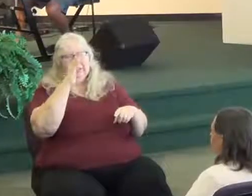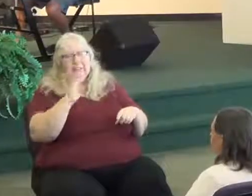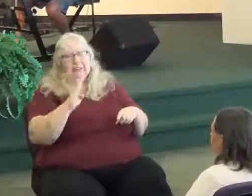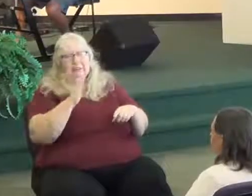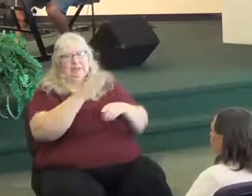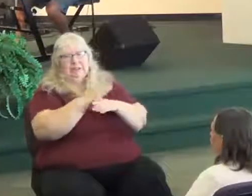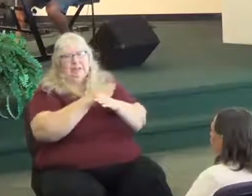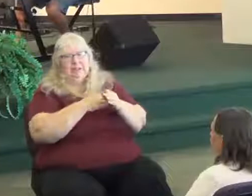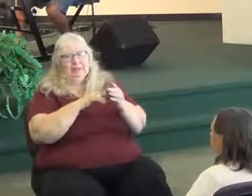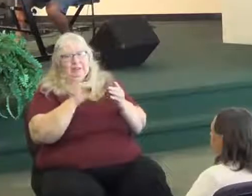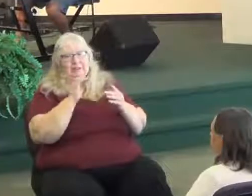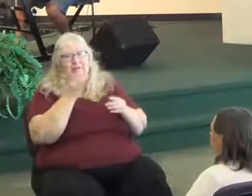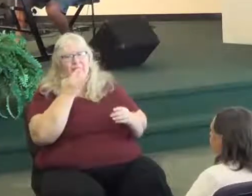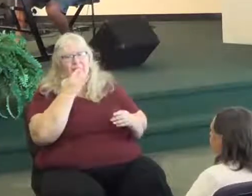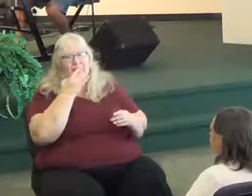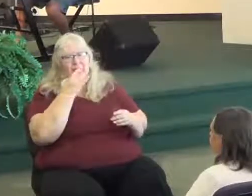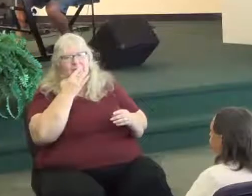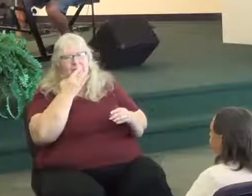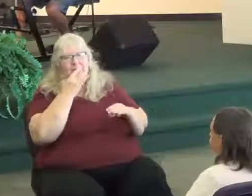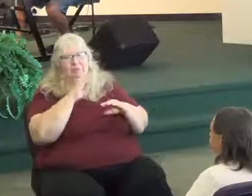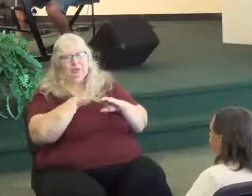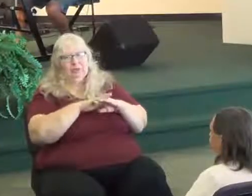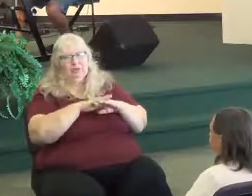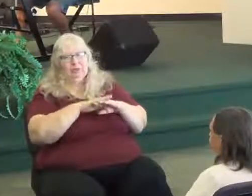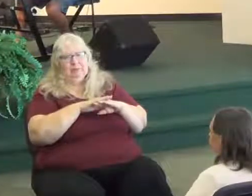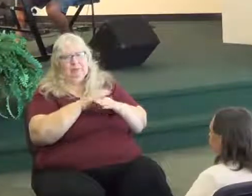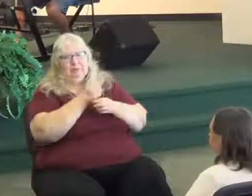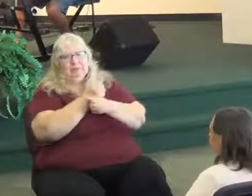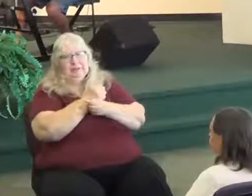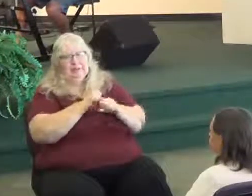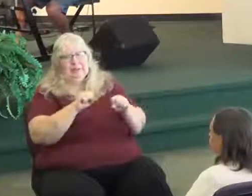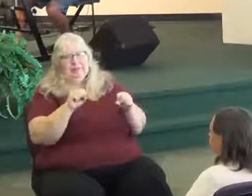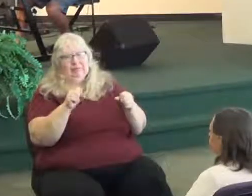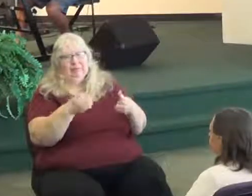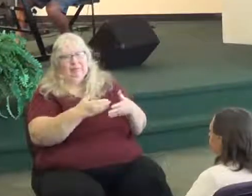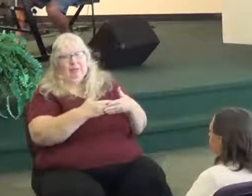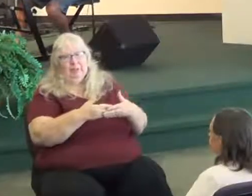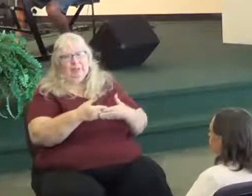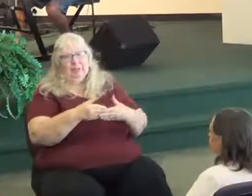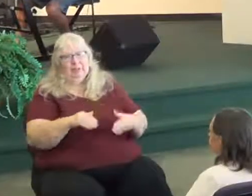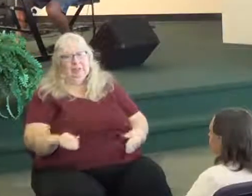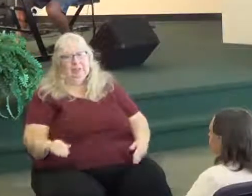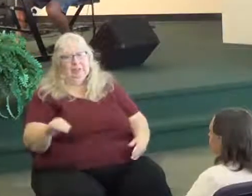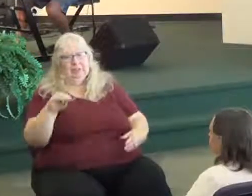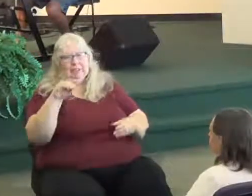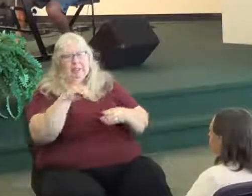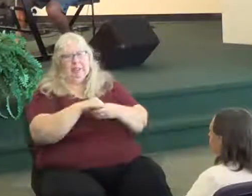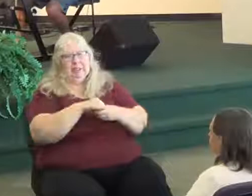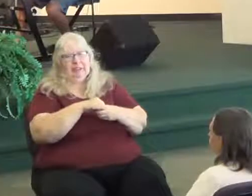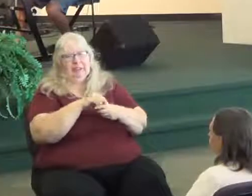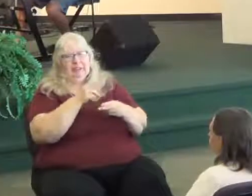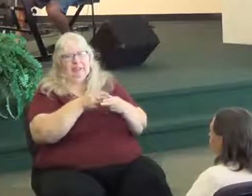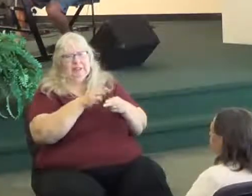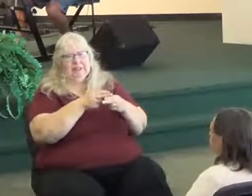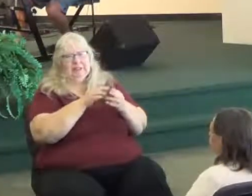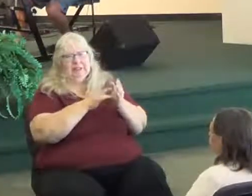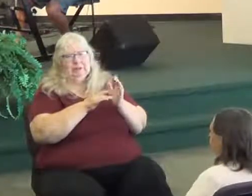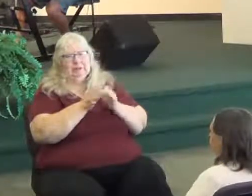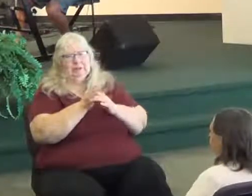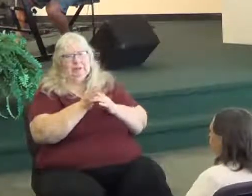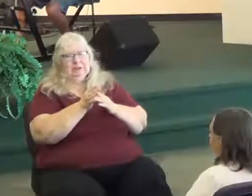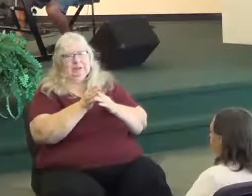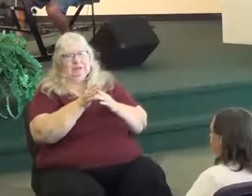it, and he spares a little child, and they're going to get raised in the name of Jesus, Satan hates